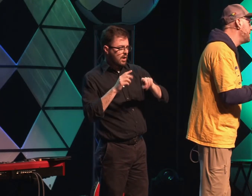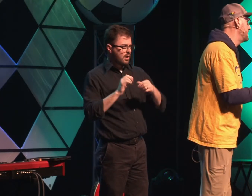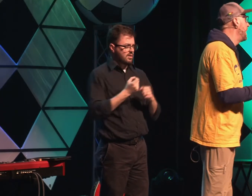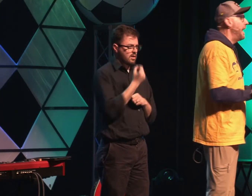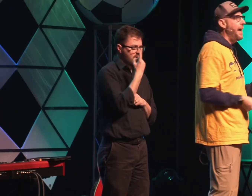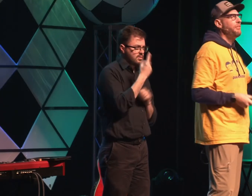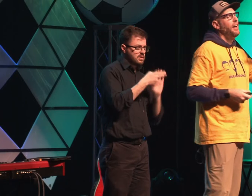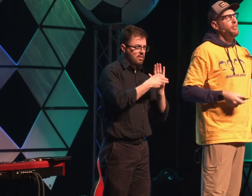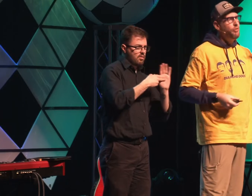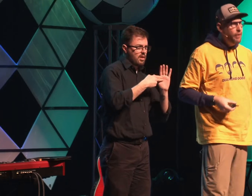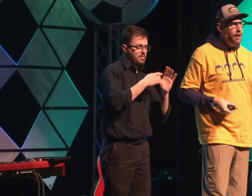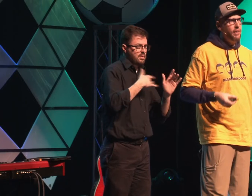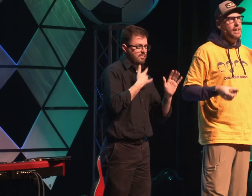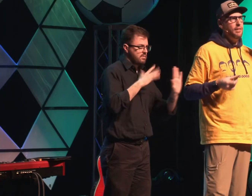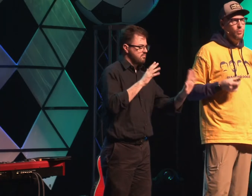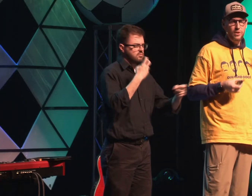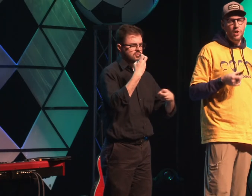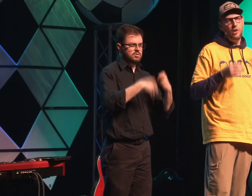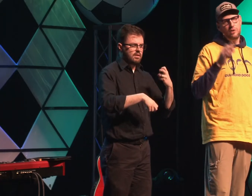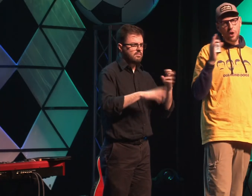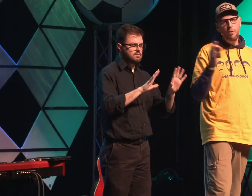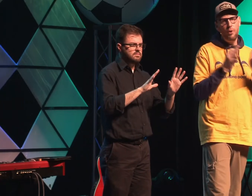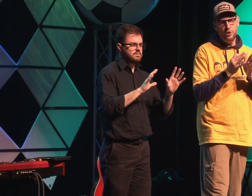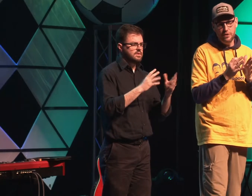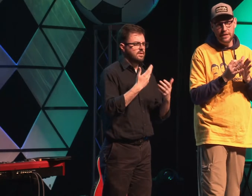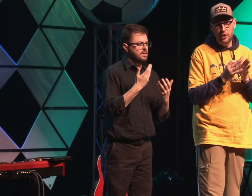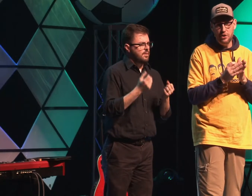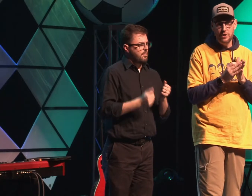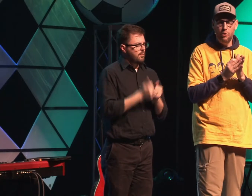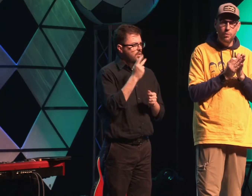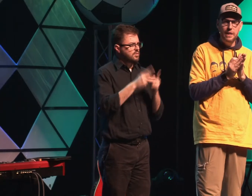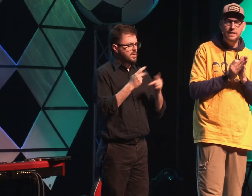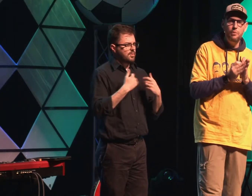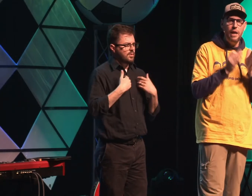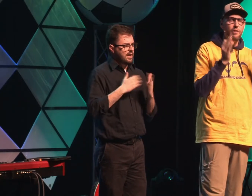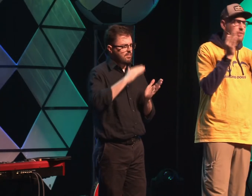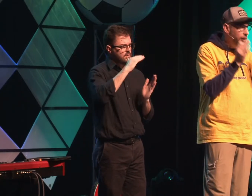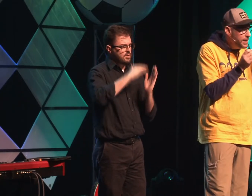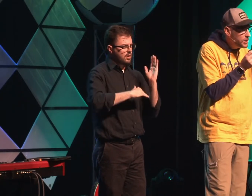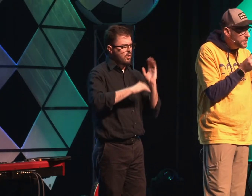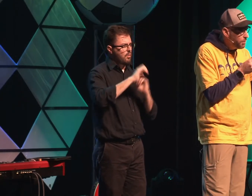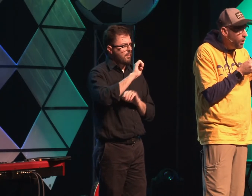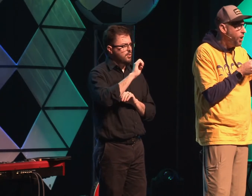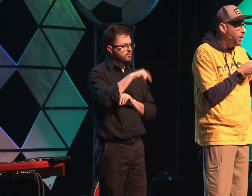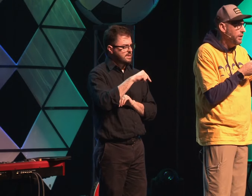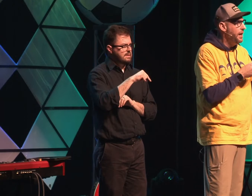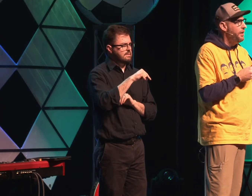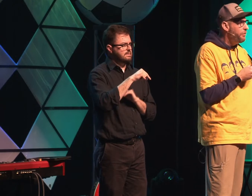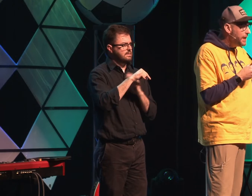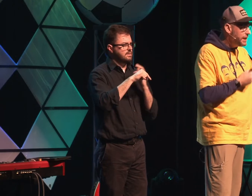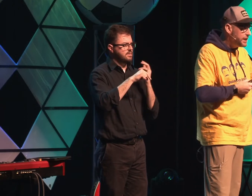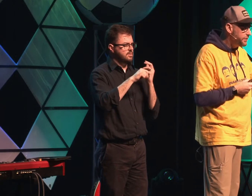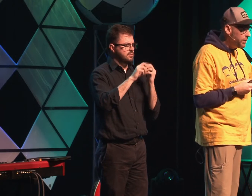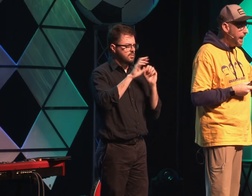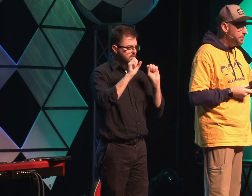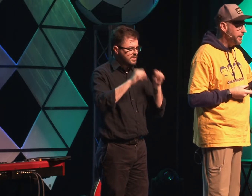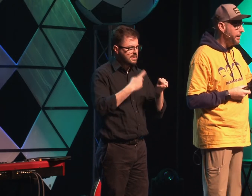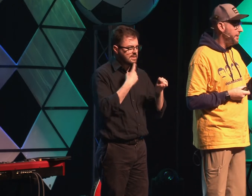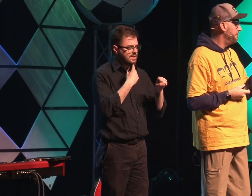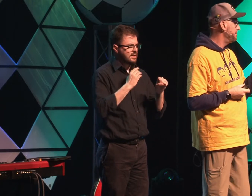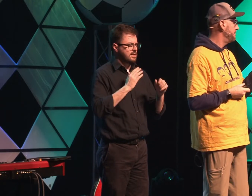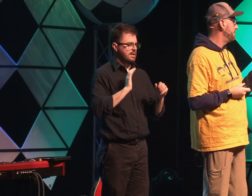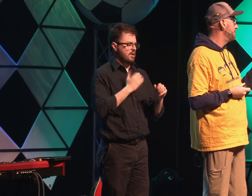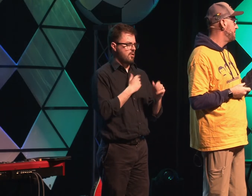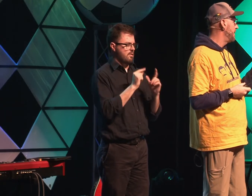of us have we'll call it low emotional intelligence, or we could say we have a very small feelings